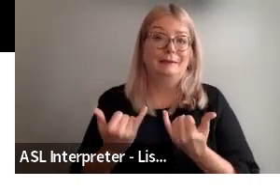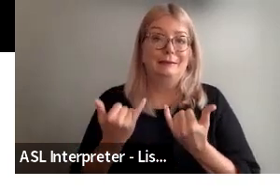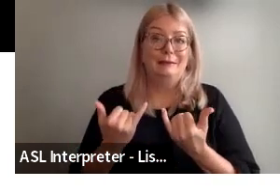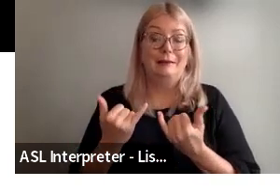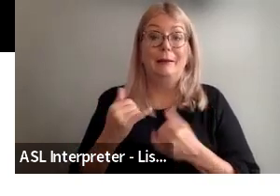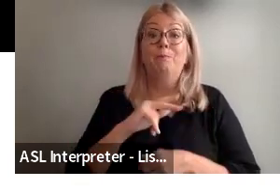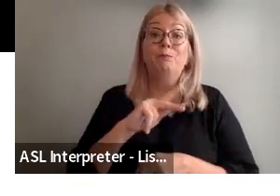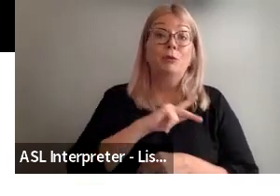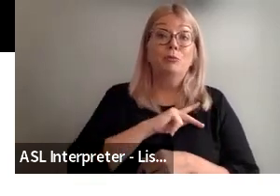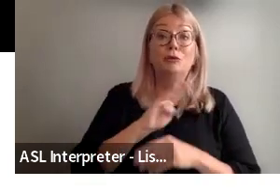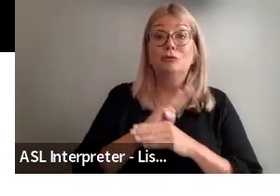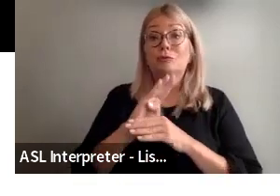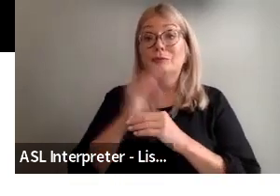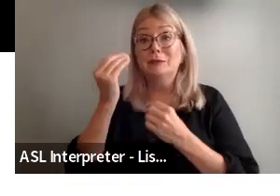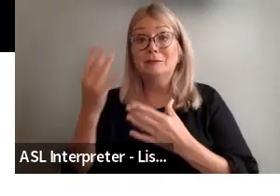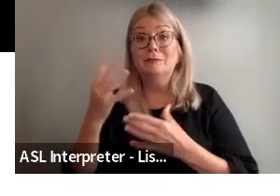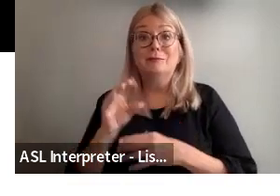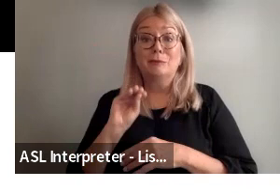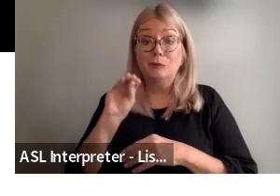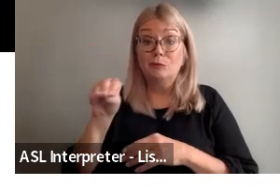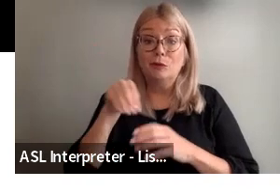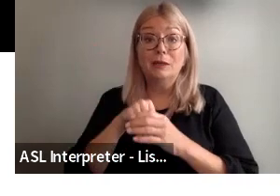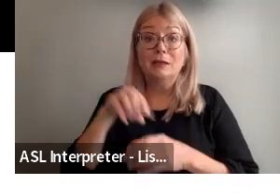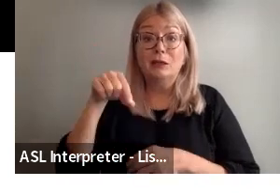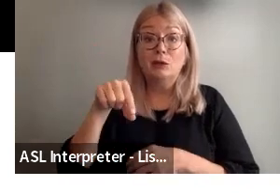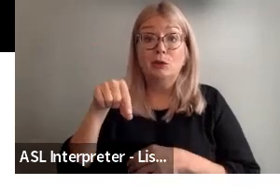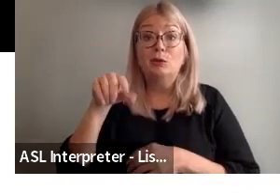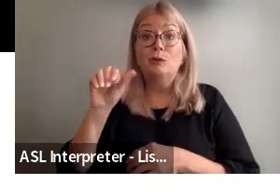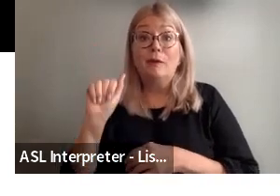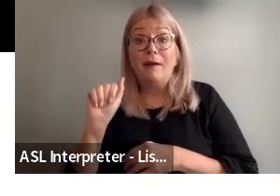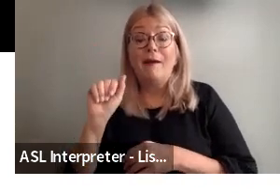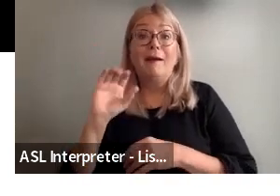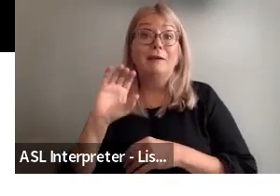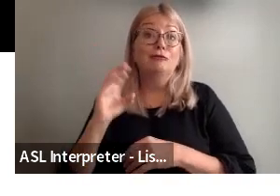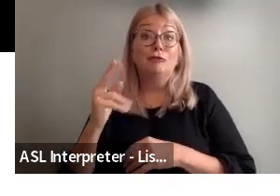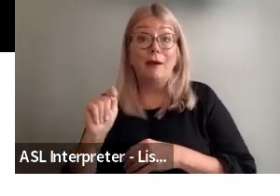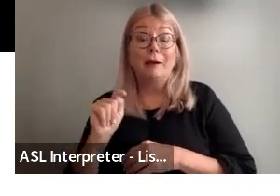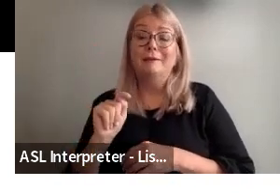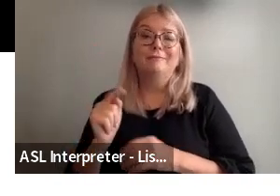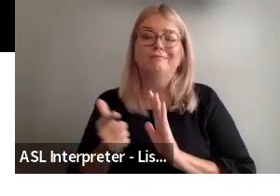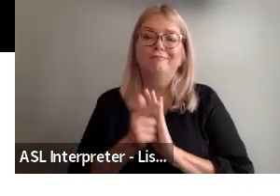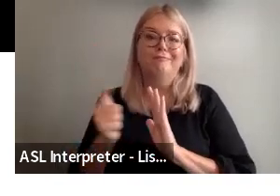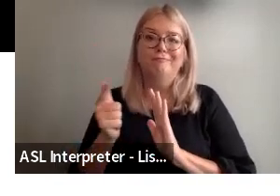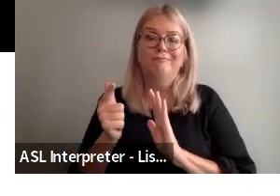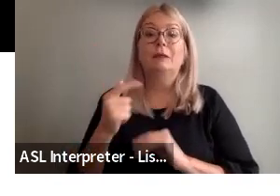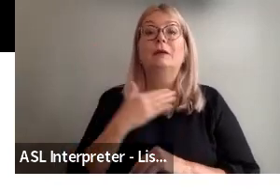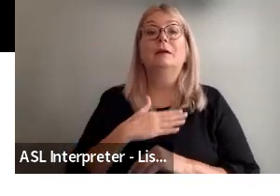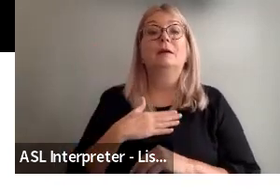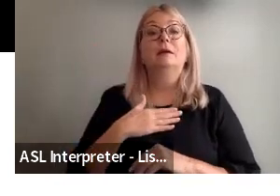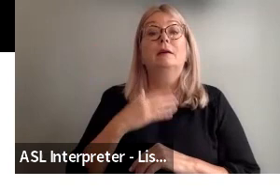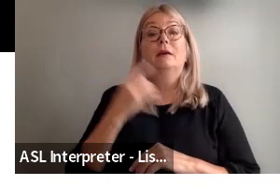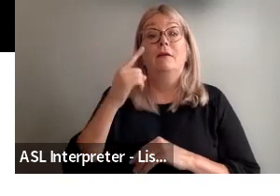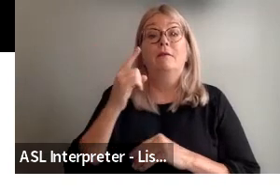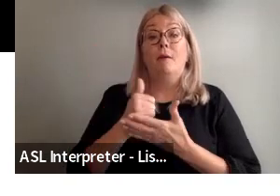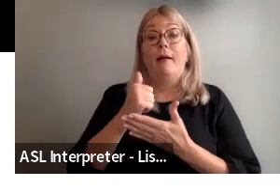business information into the Q&A or chat boxes. For help with a claim issue, please use our